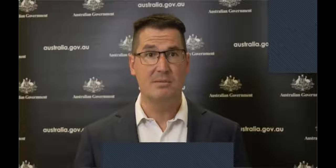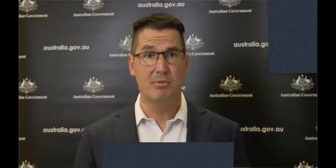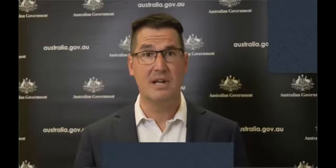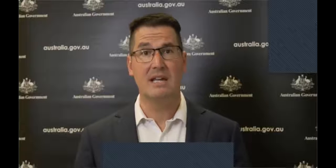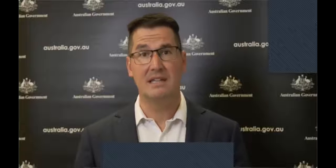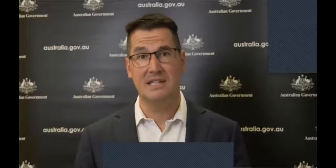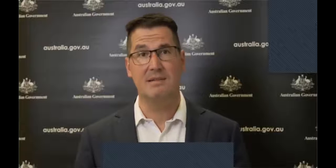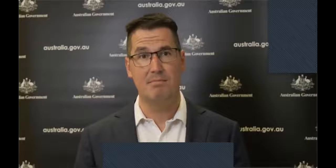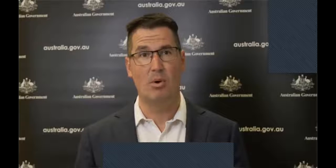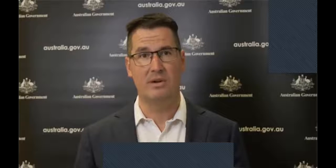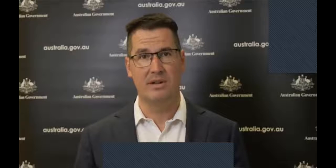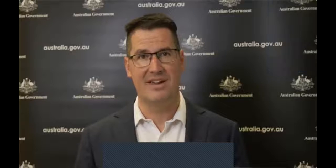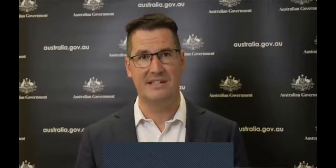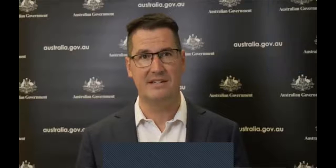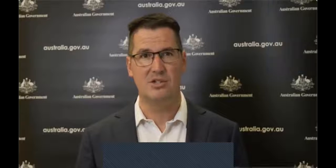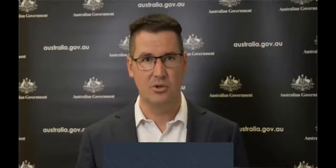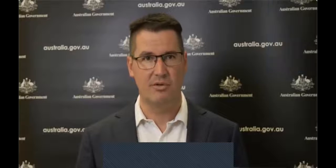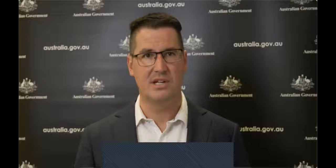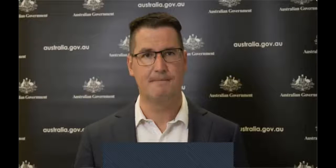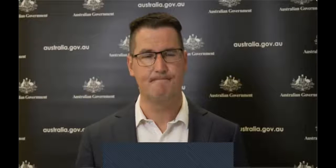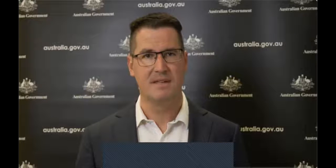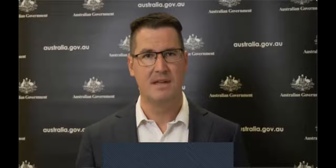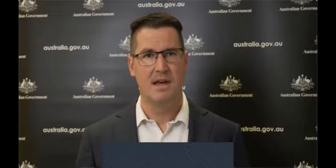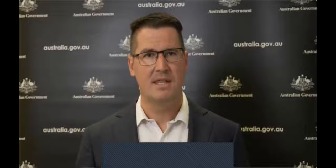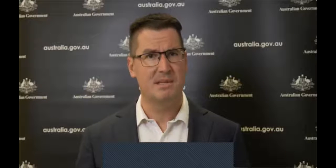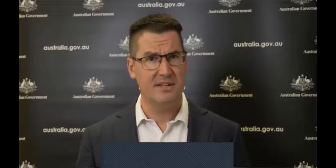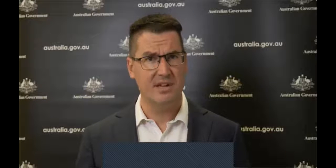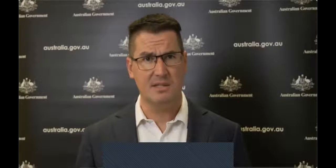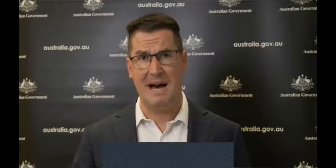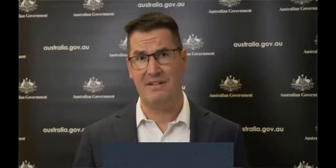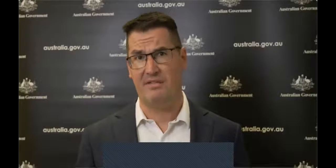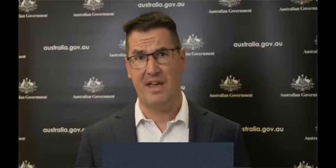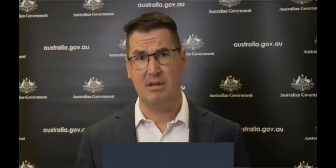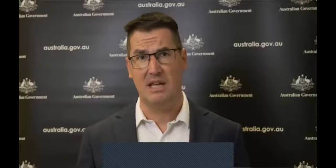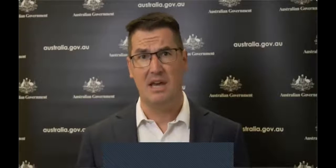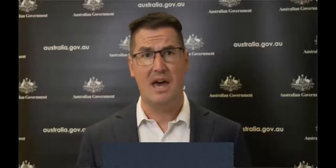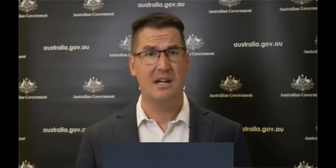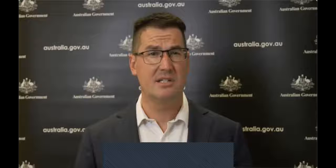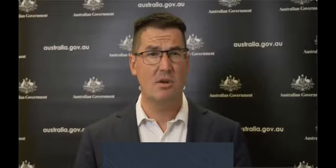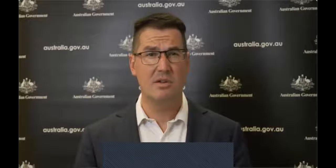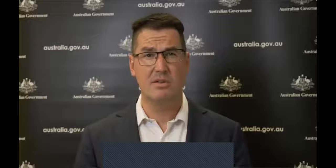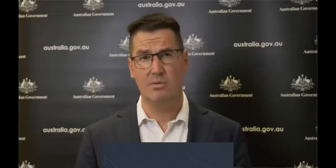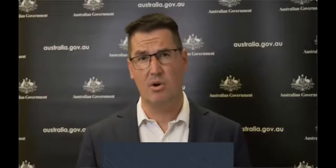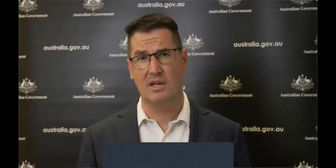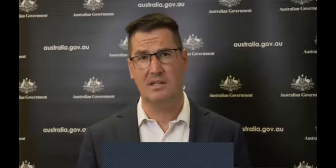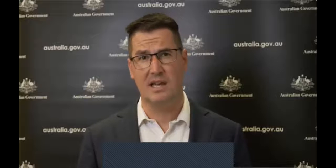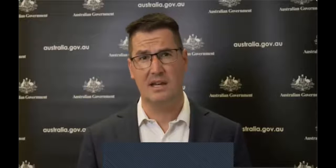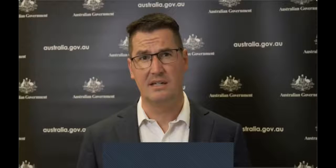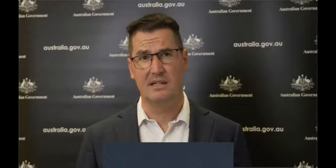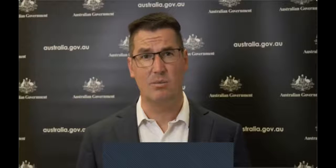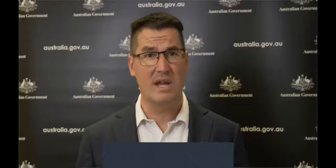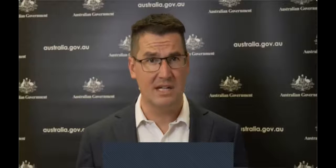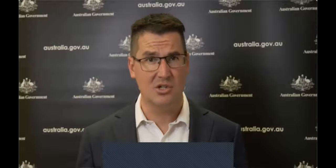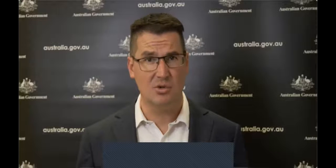Forum to bring this important event to the region. The Pacific is part of our family, and it is only through working